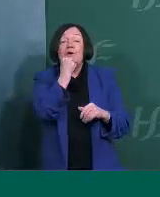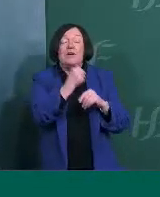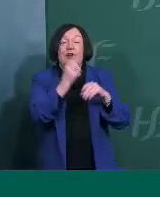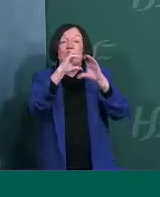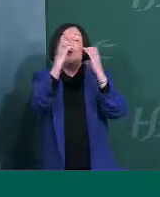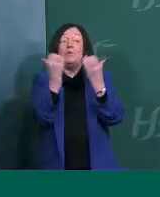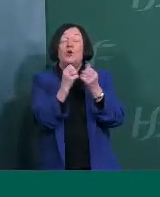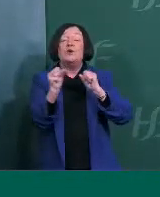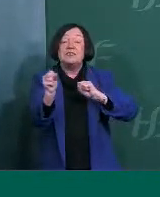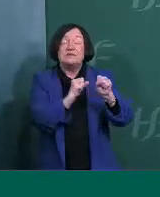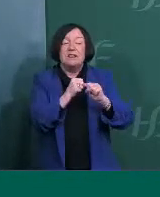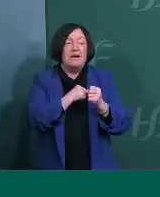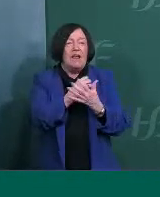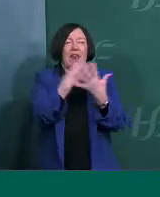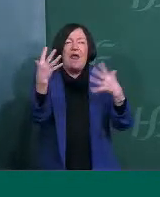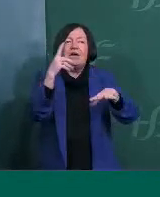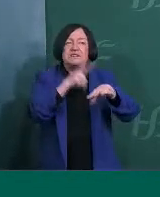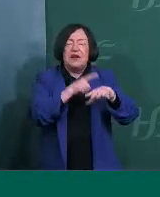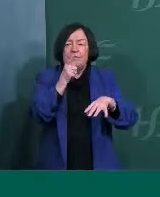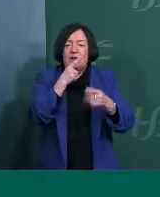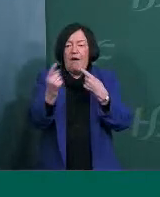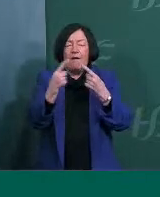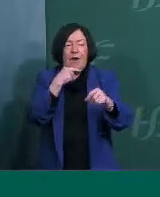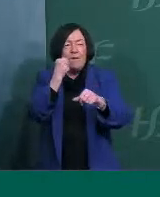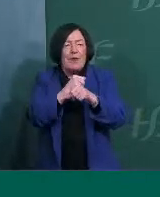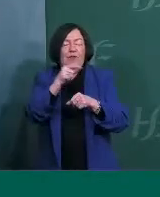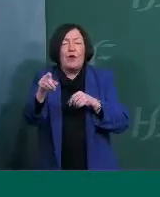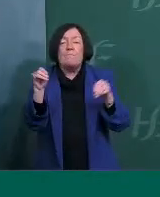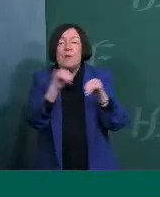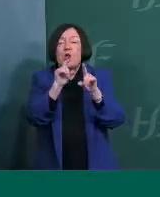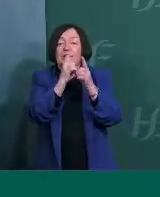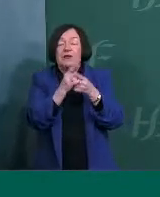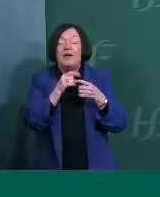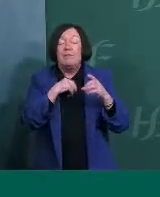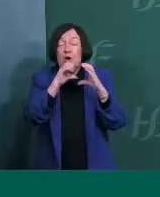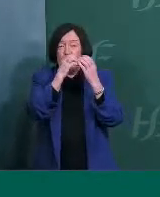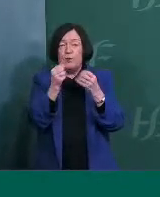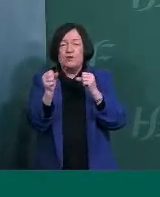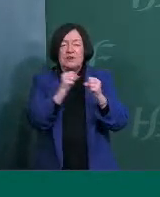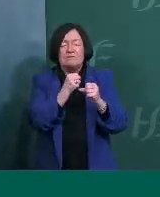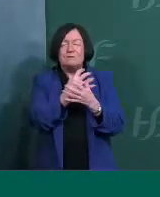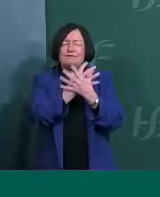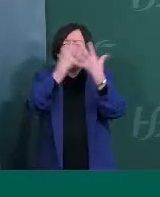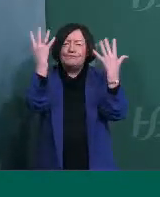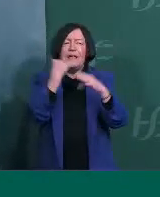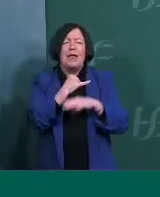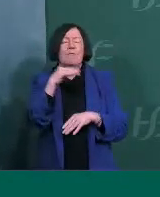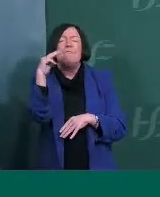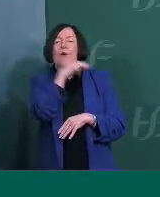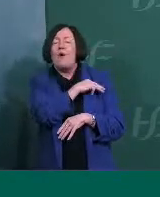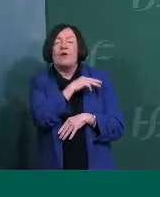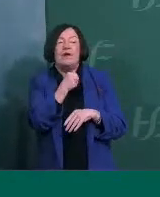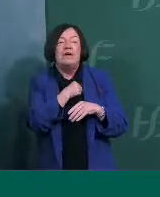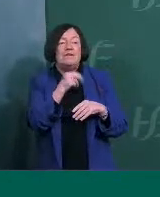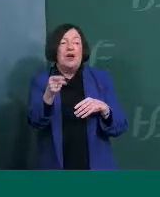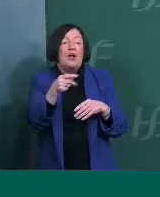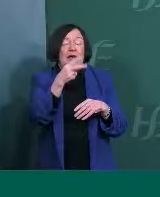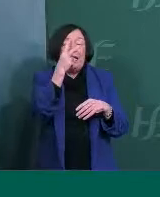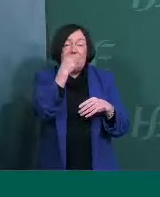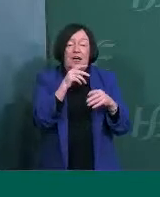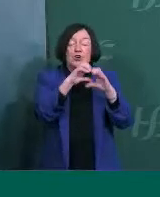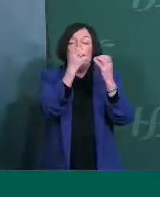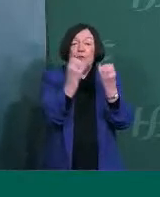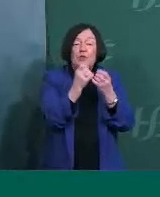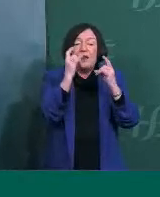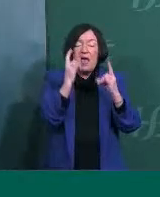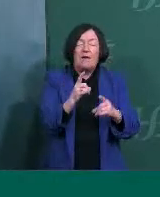community services, and obviously we spend a lot of time talking about our emergency departments, but our community services are hugely important in terms of our 9 community health